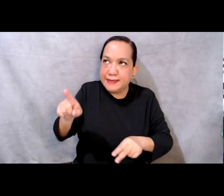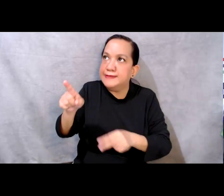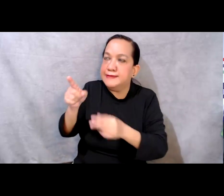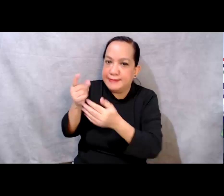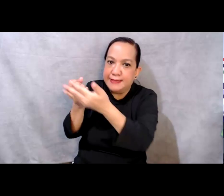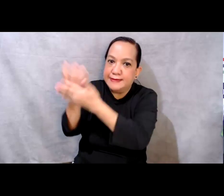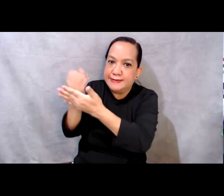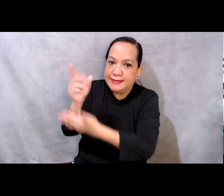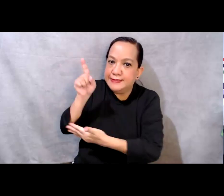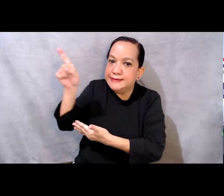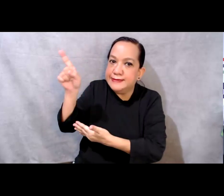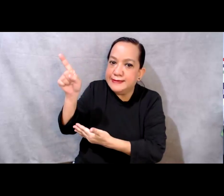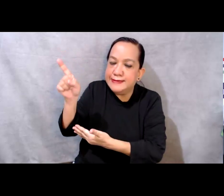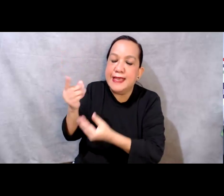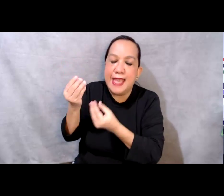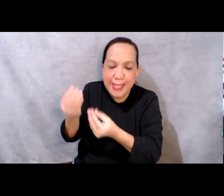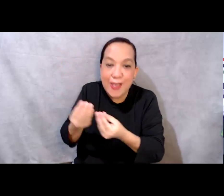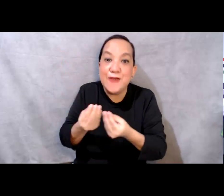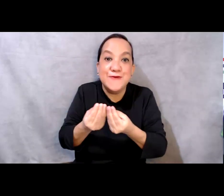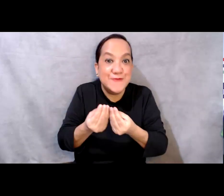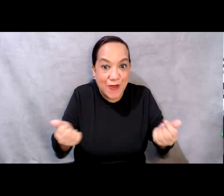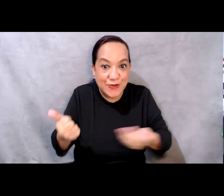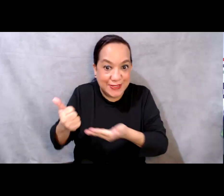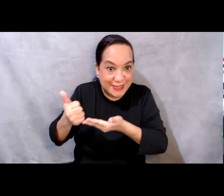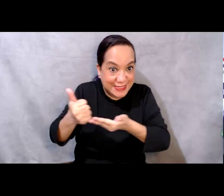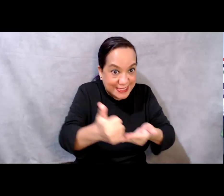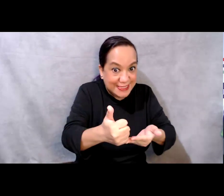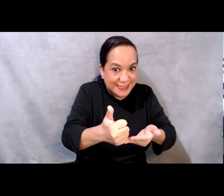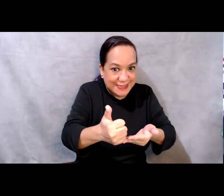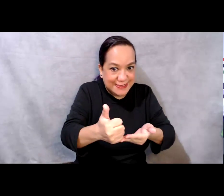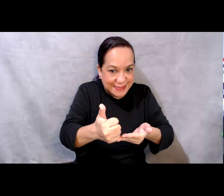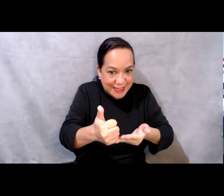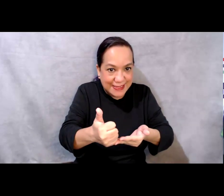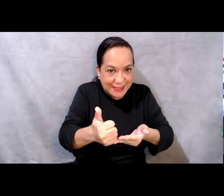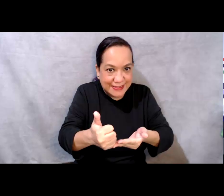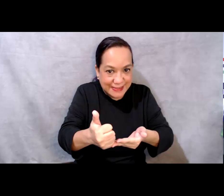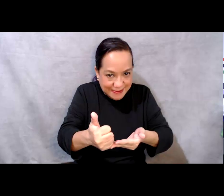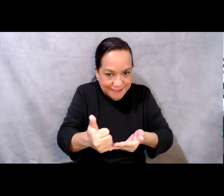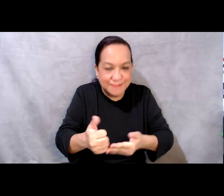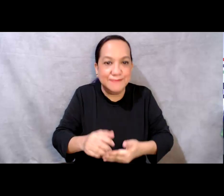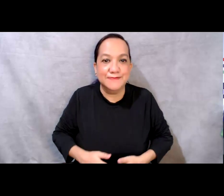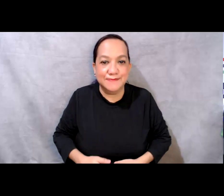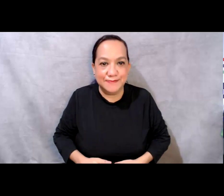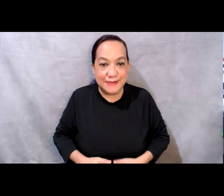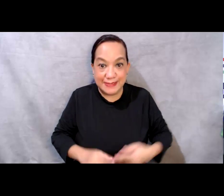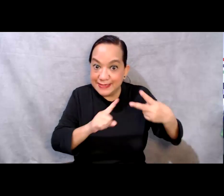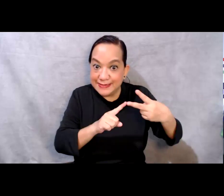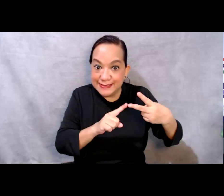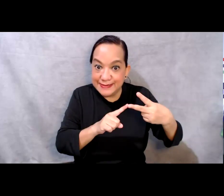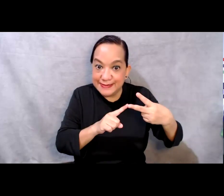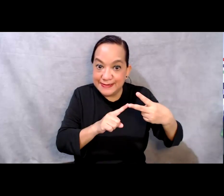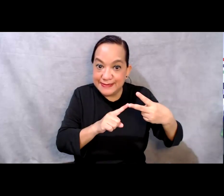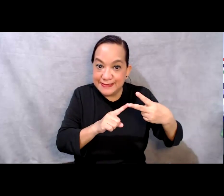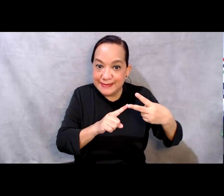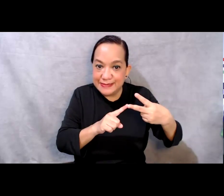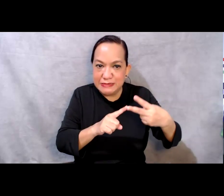second bucket of issues I see as being policy shortcomings, and both Ramani and Llewellyn